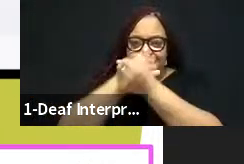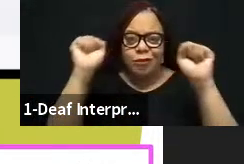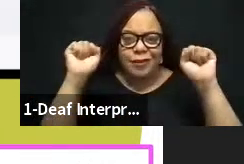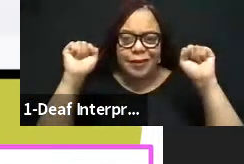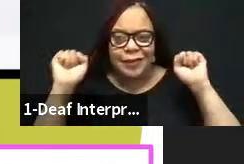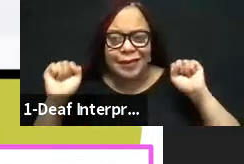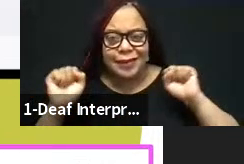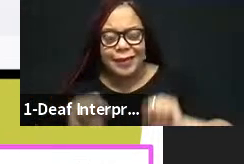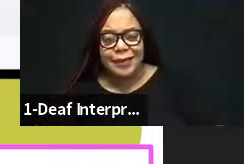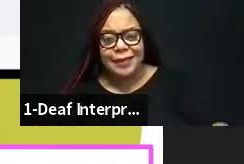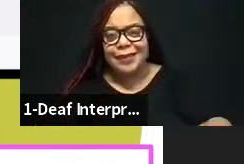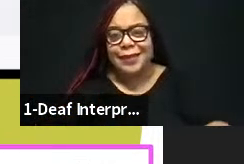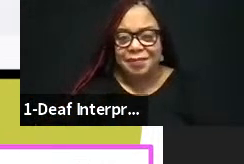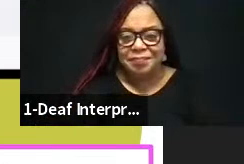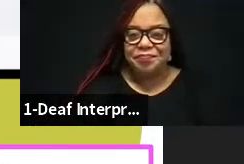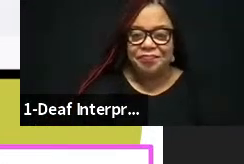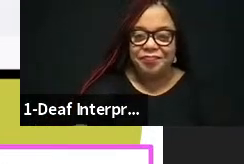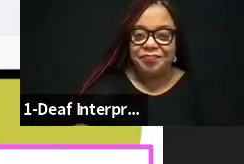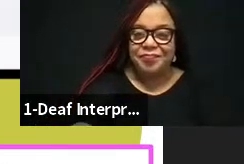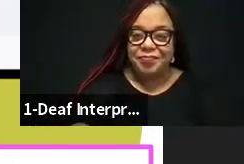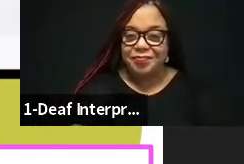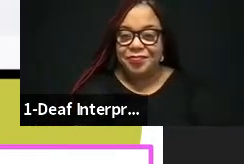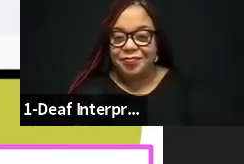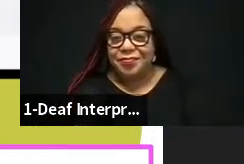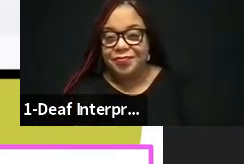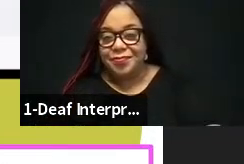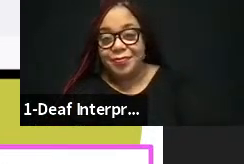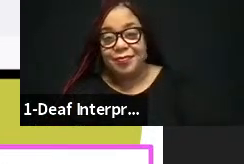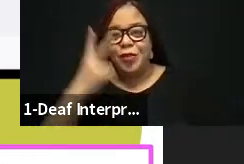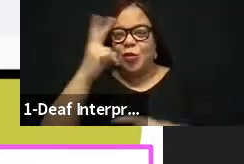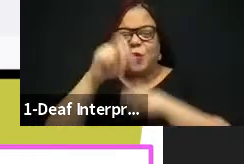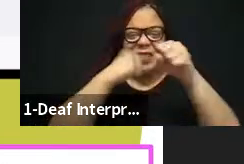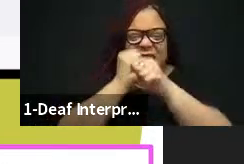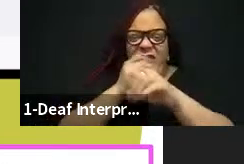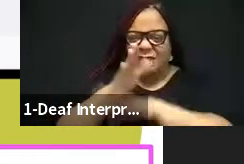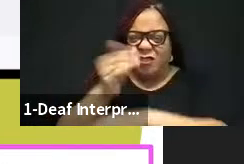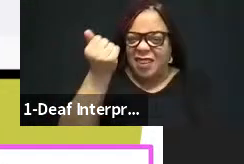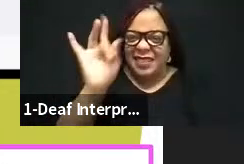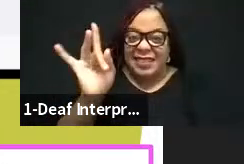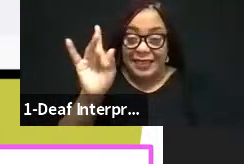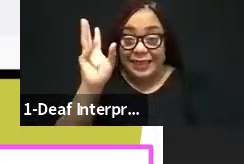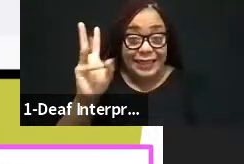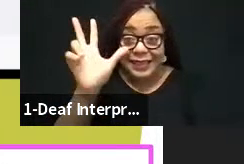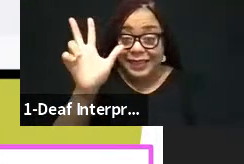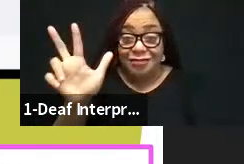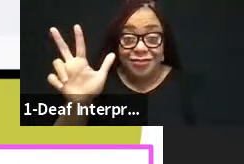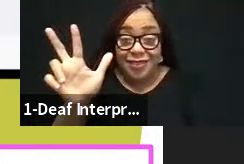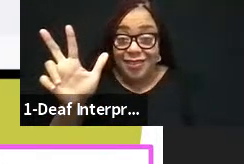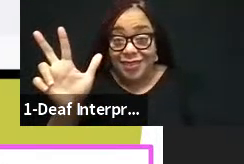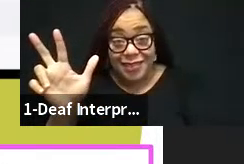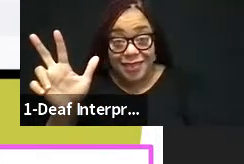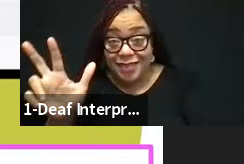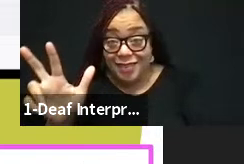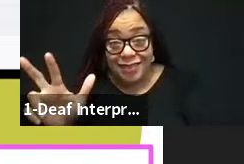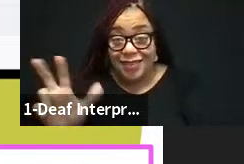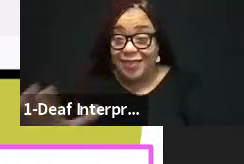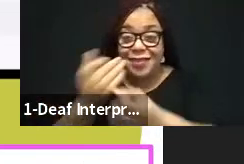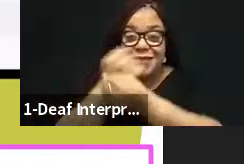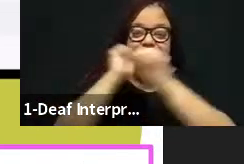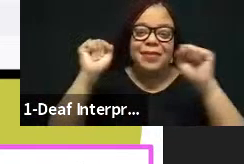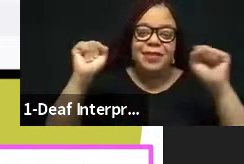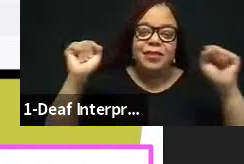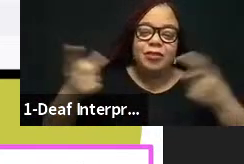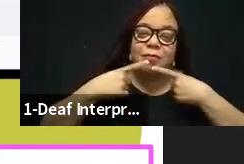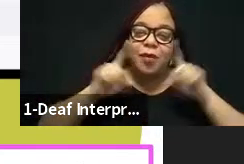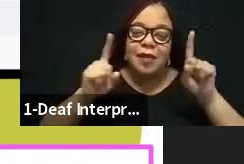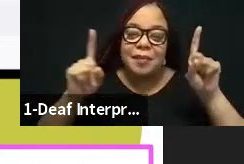1863, the Emancipation Proclamation. Woo! Can't stop that joy. Freedom is not individual, it's collective. Can't stop that joy. Freedom